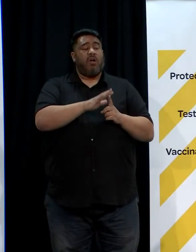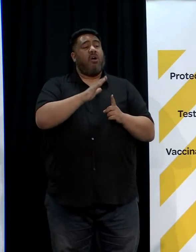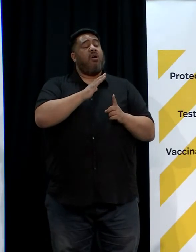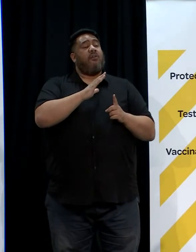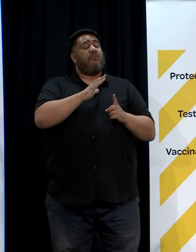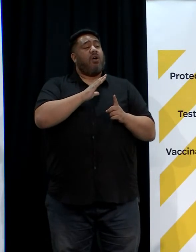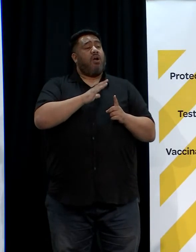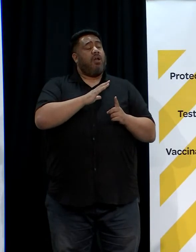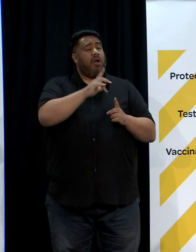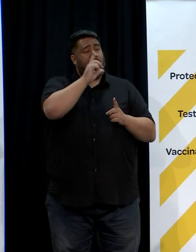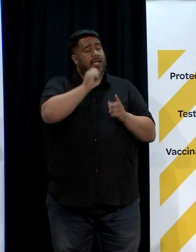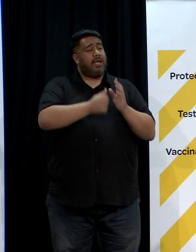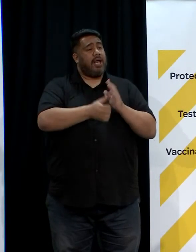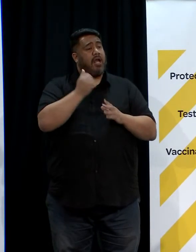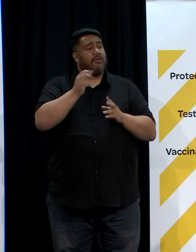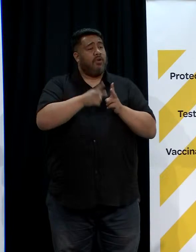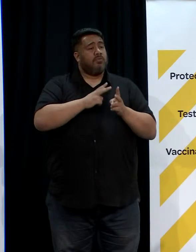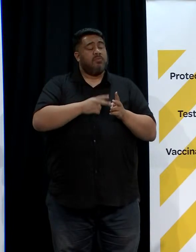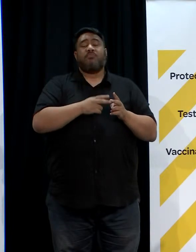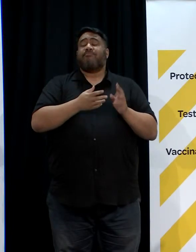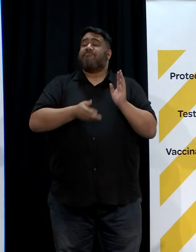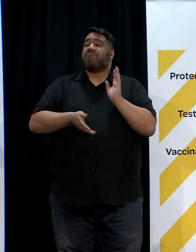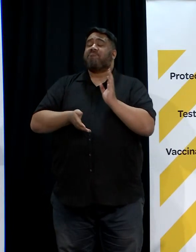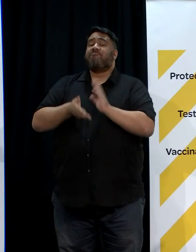result came back afterwards. The